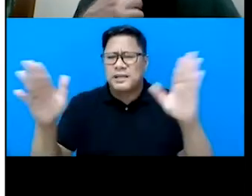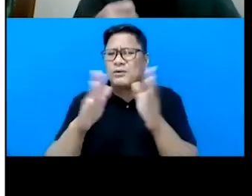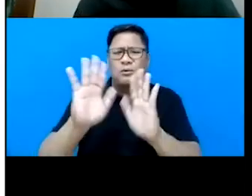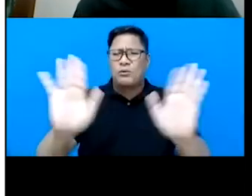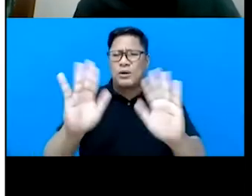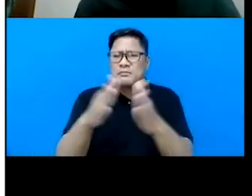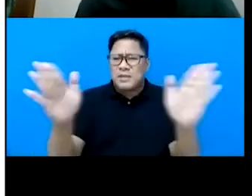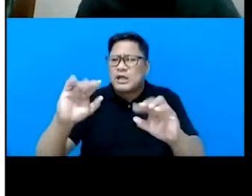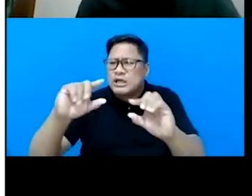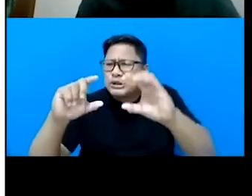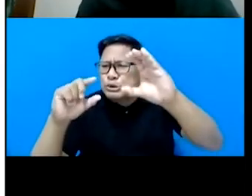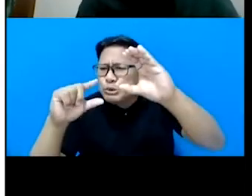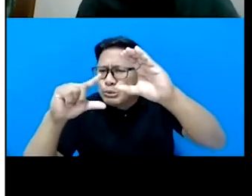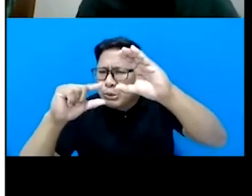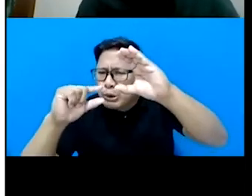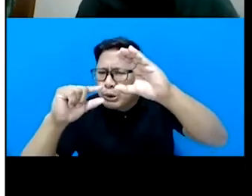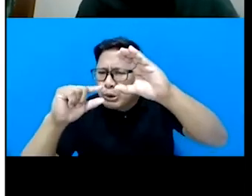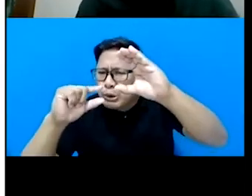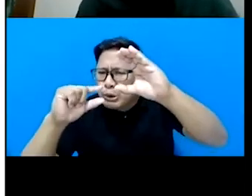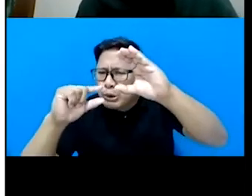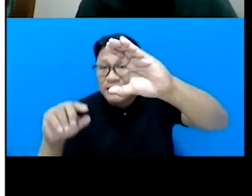little smaller.